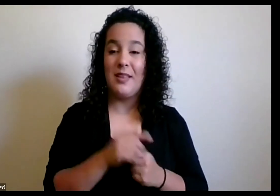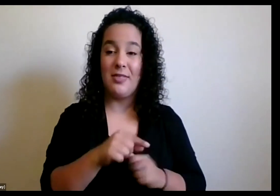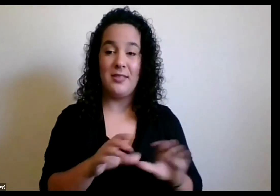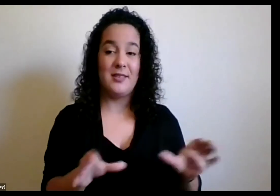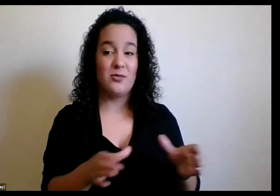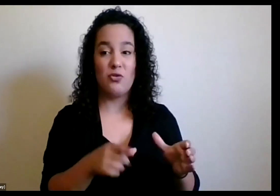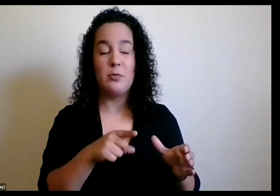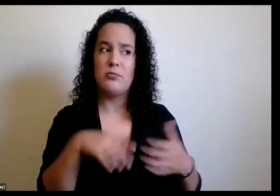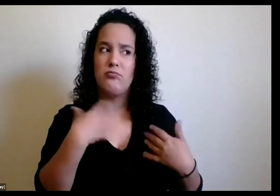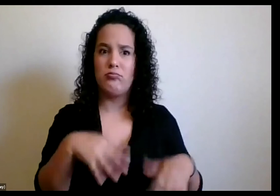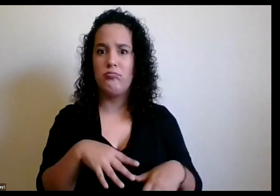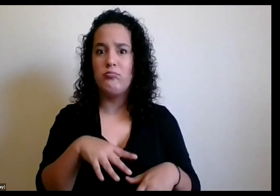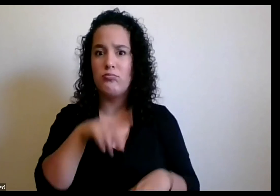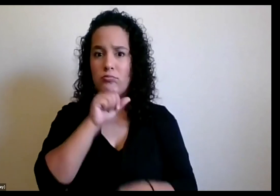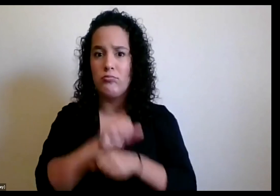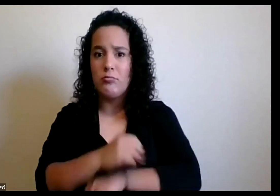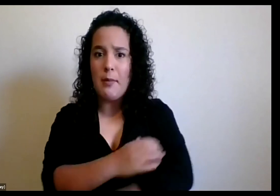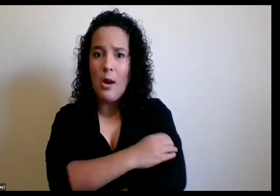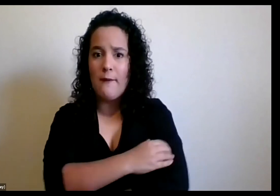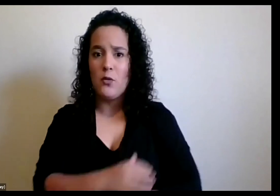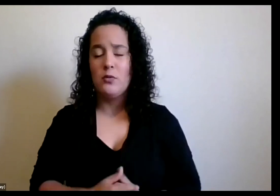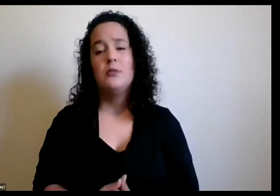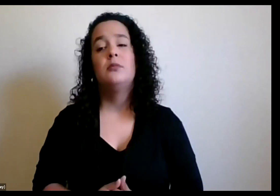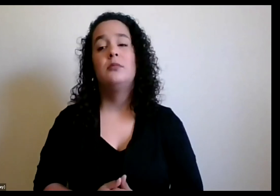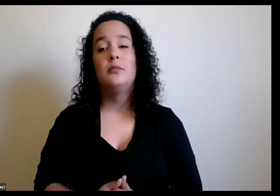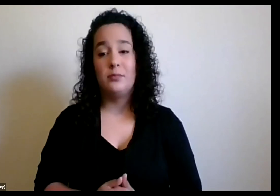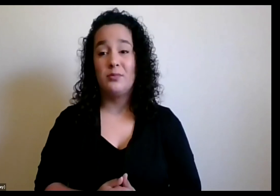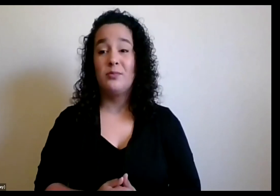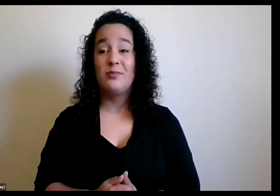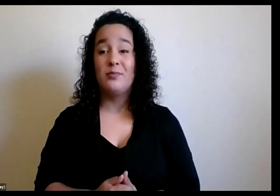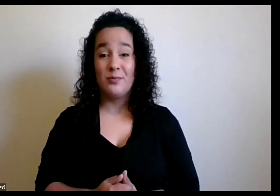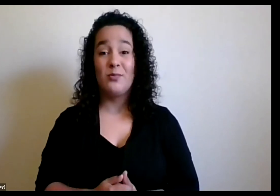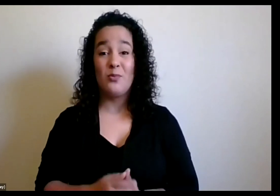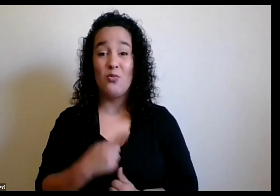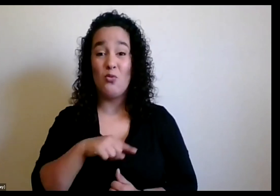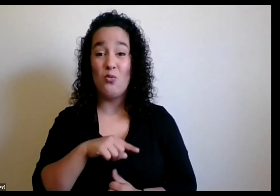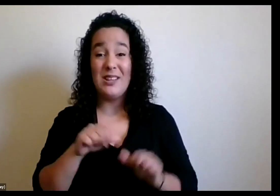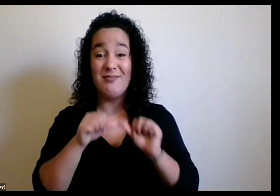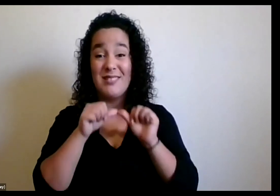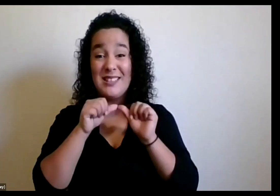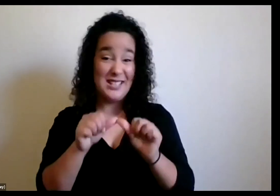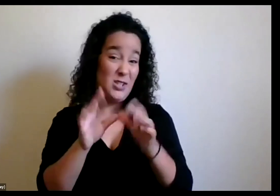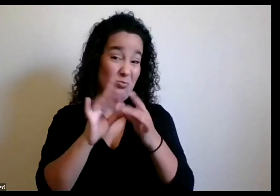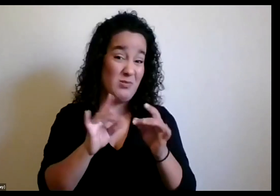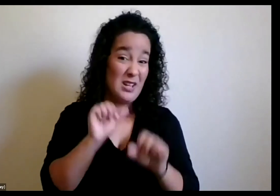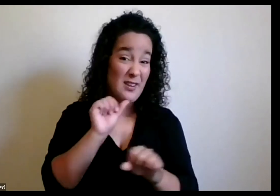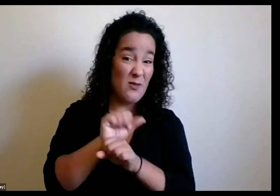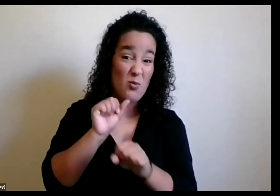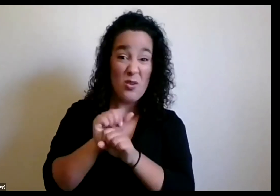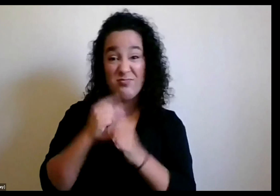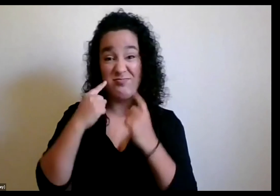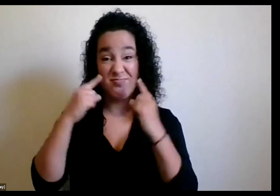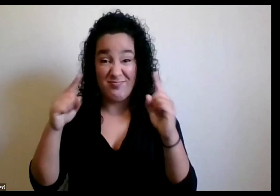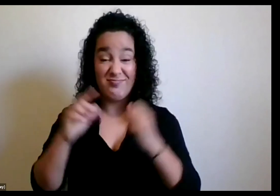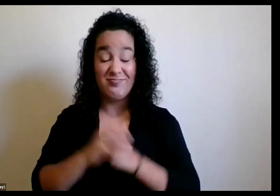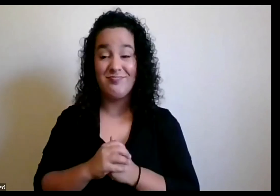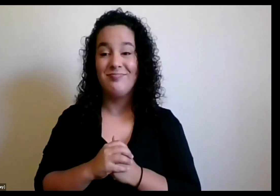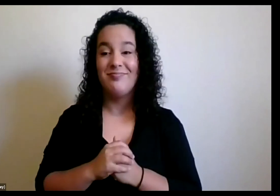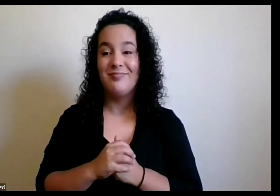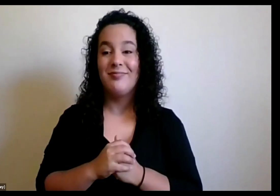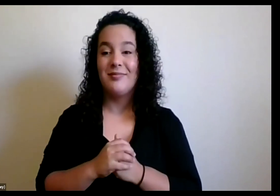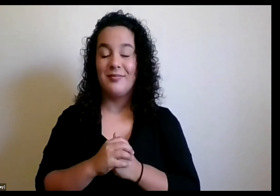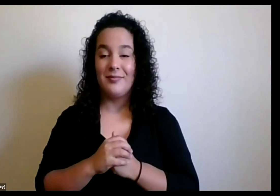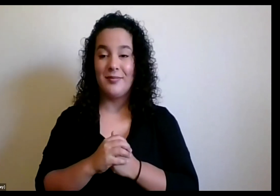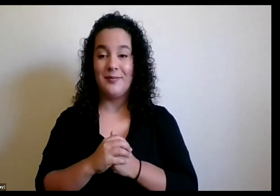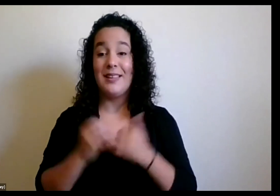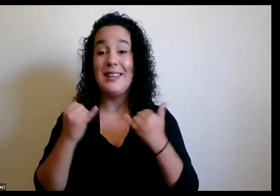most powerful in terms of our ability to do some really strong narrative work across the board. So I want to just kick